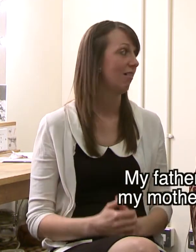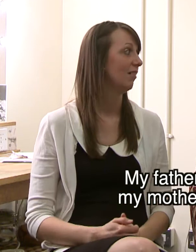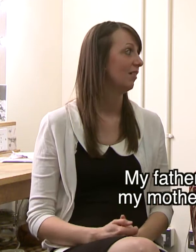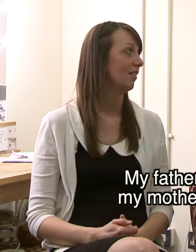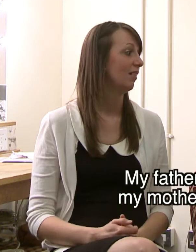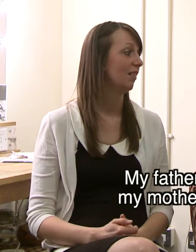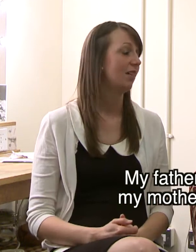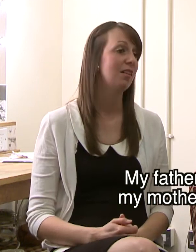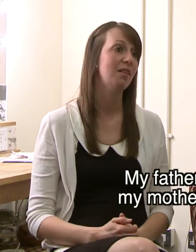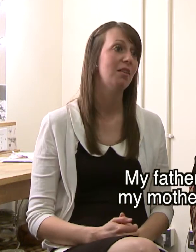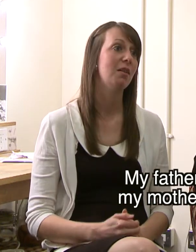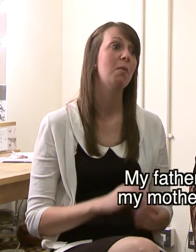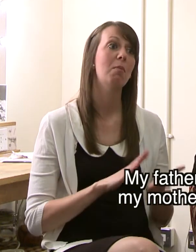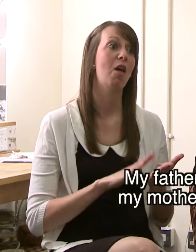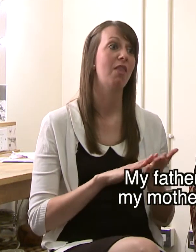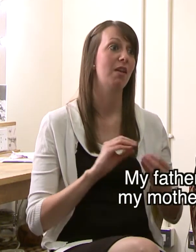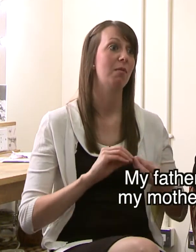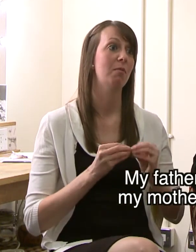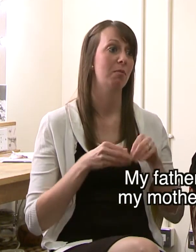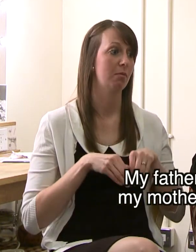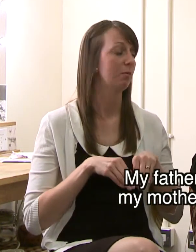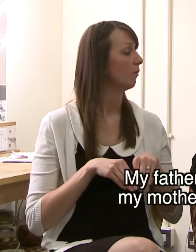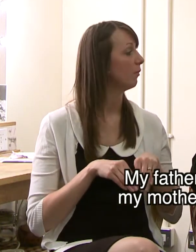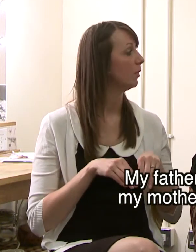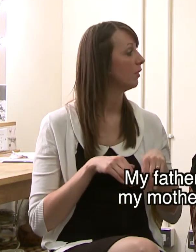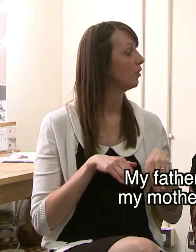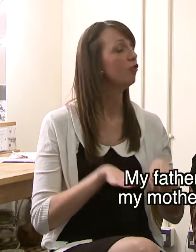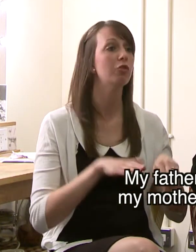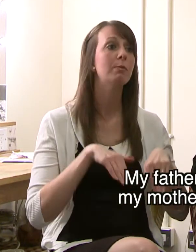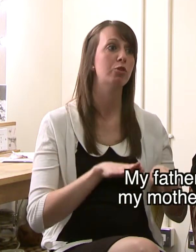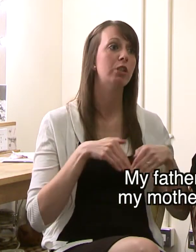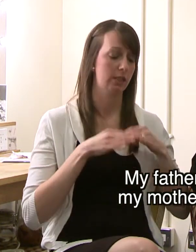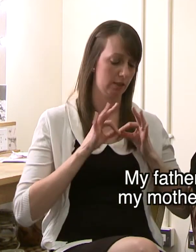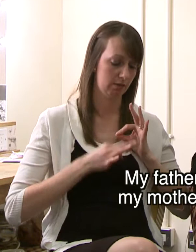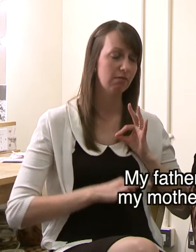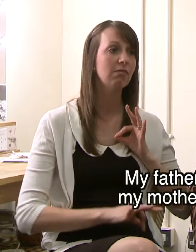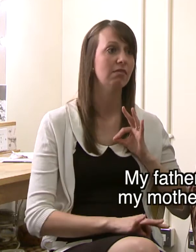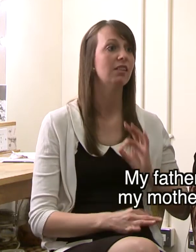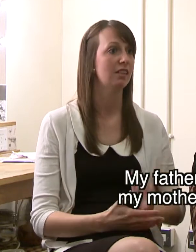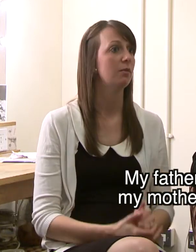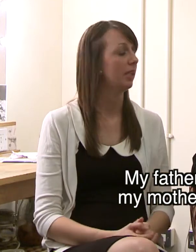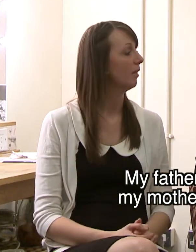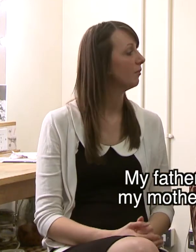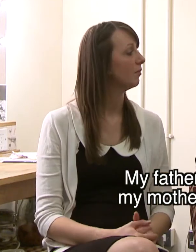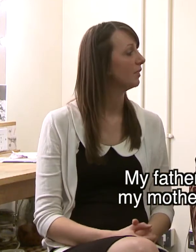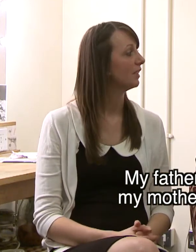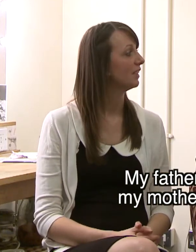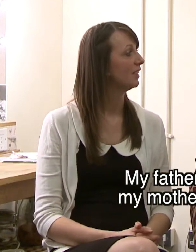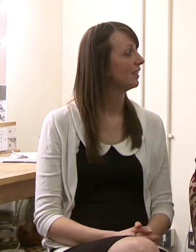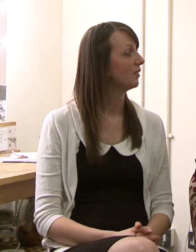My mother made clothes. She was a seamstress, she was a clothes. Yeah. And